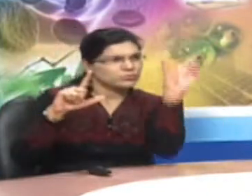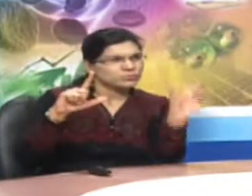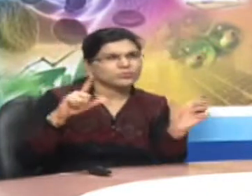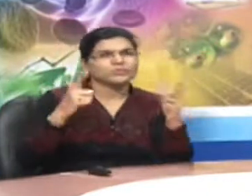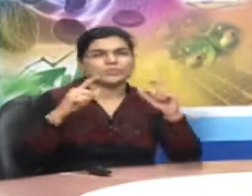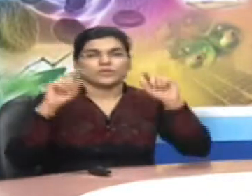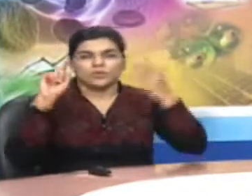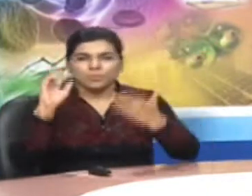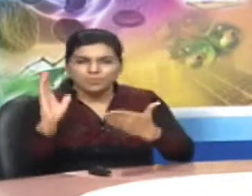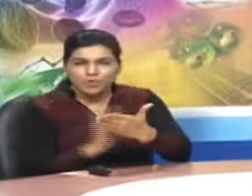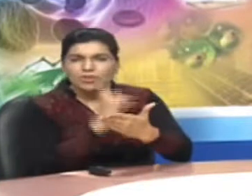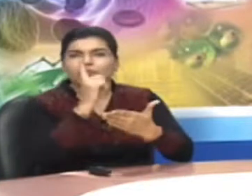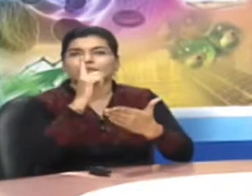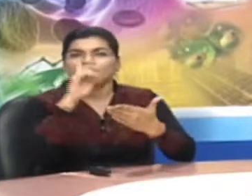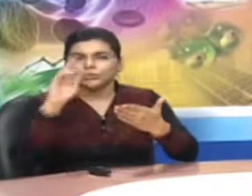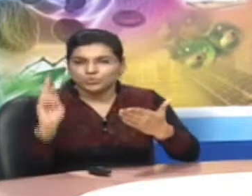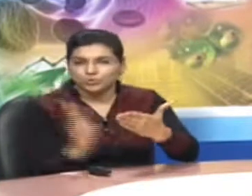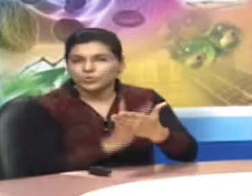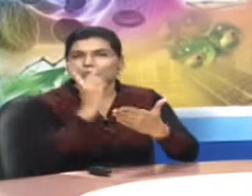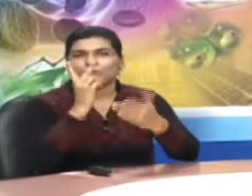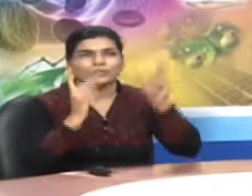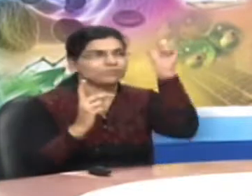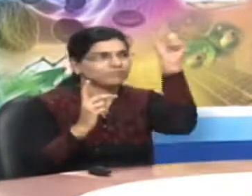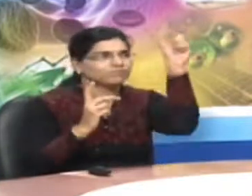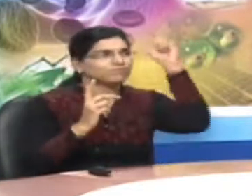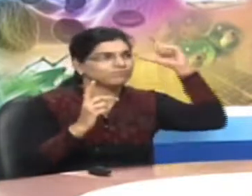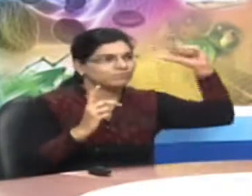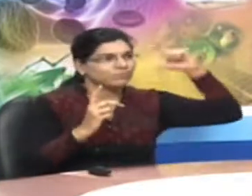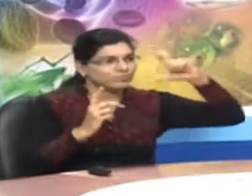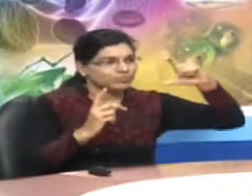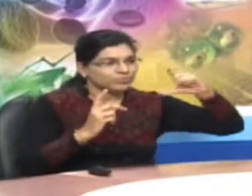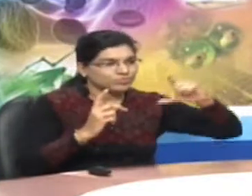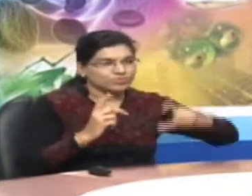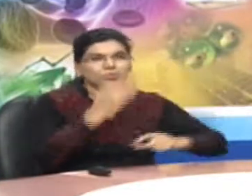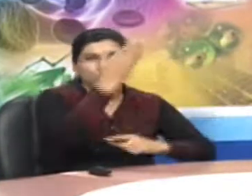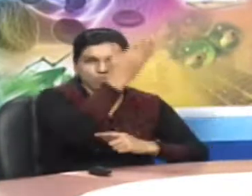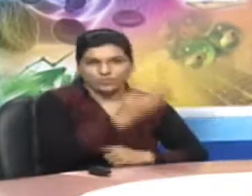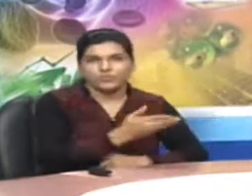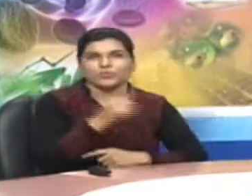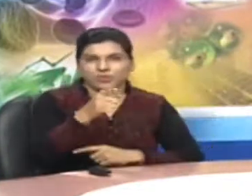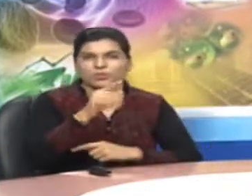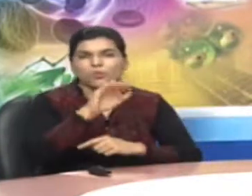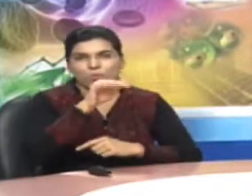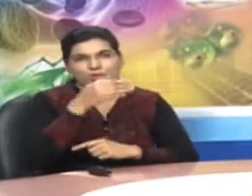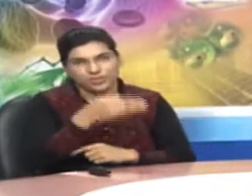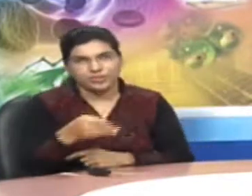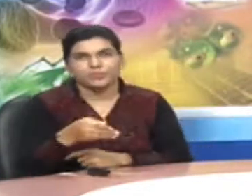This is where you start creating presentations and you can add more and more slides to it.